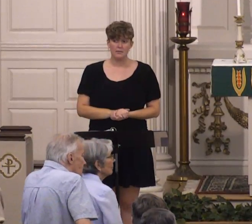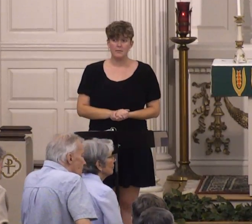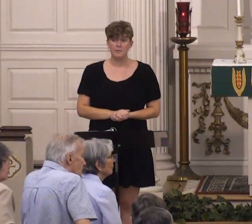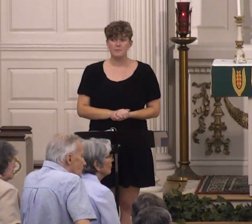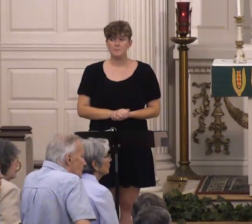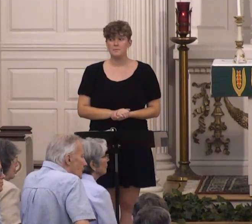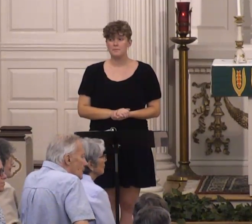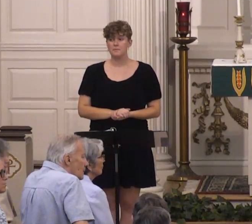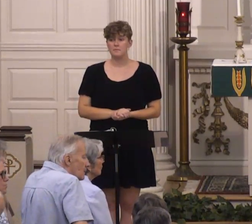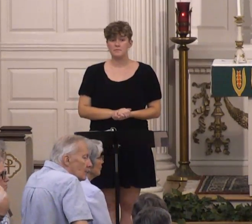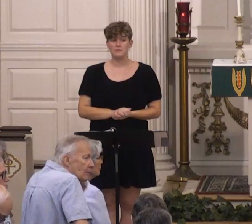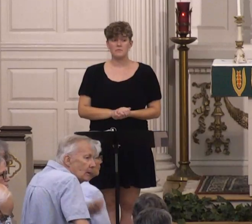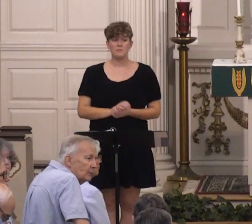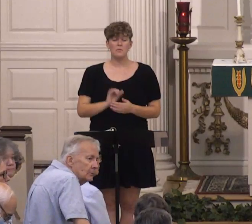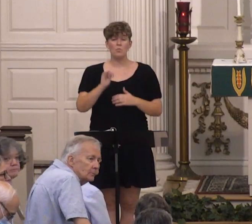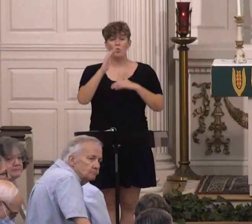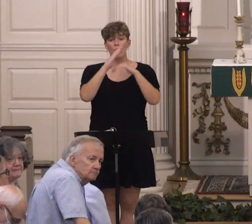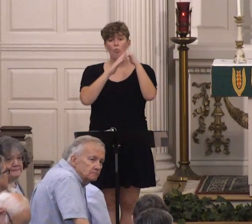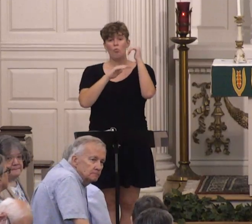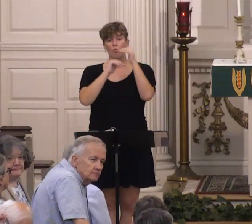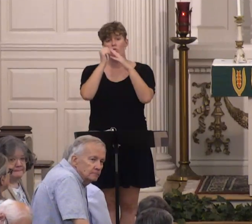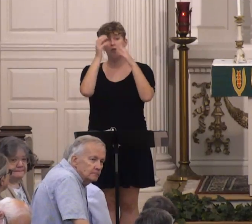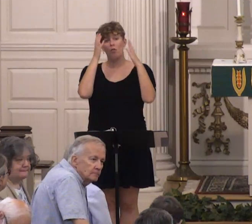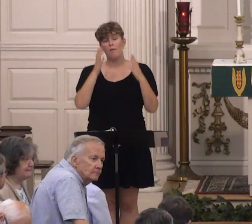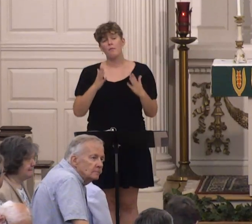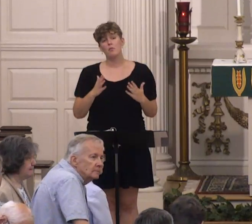hast made. O